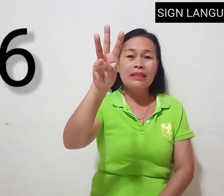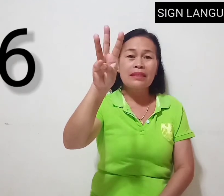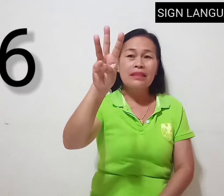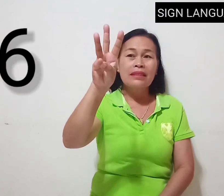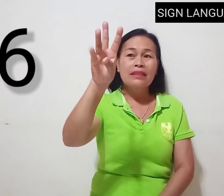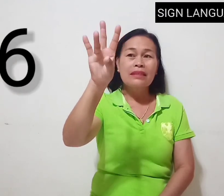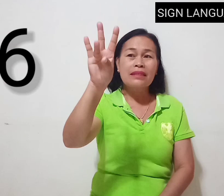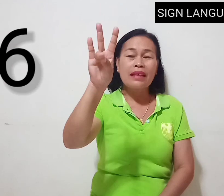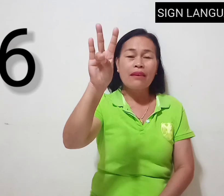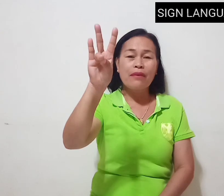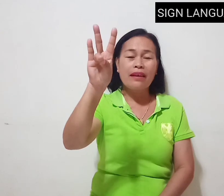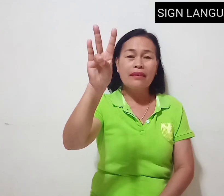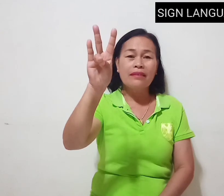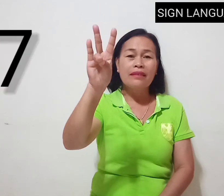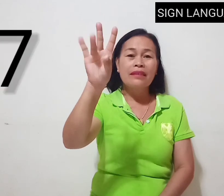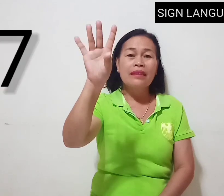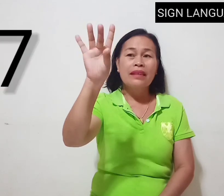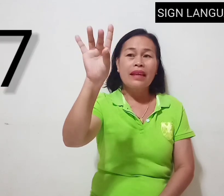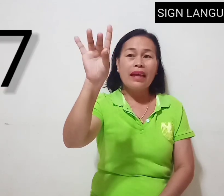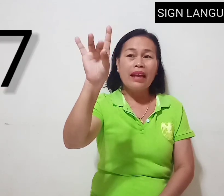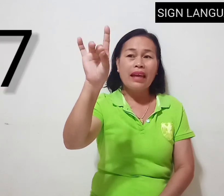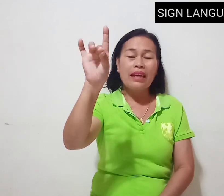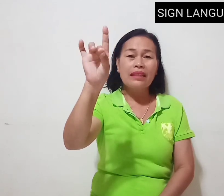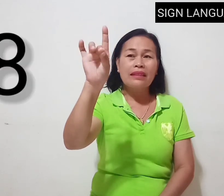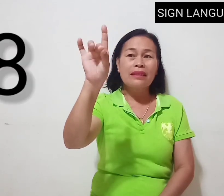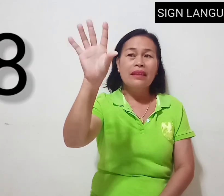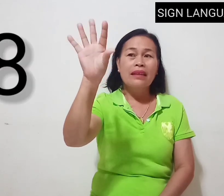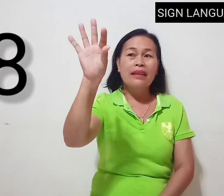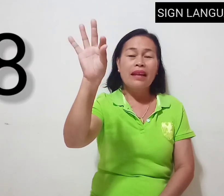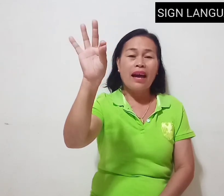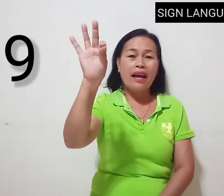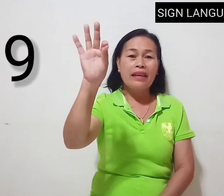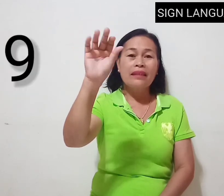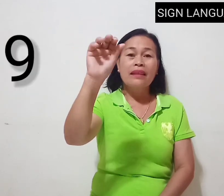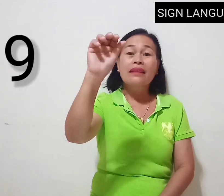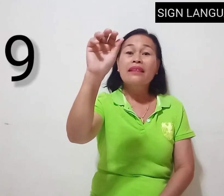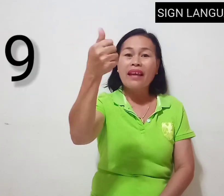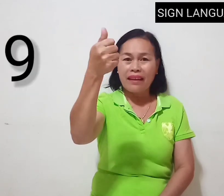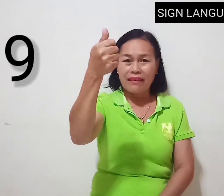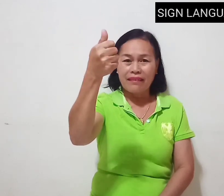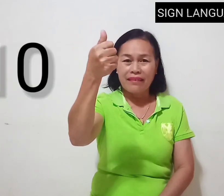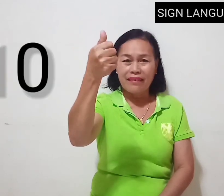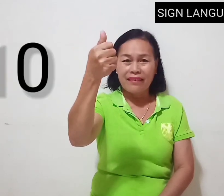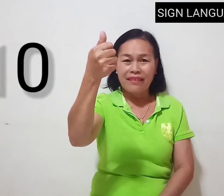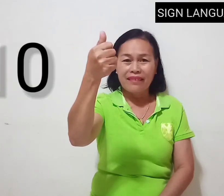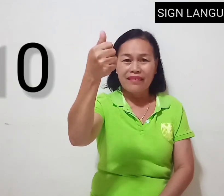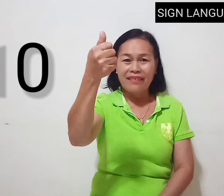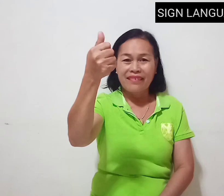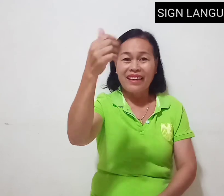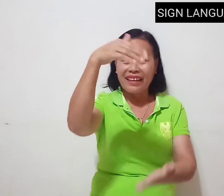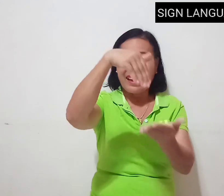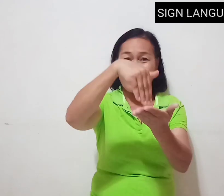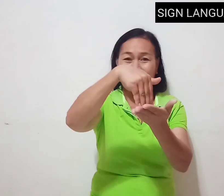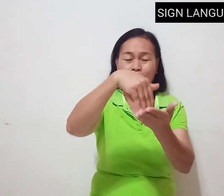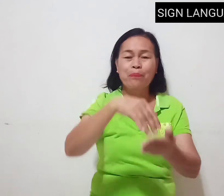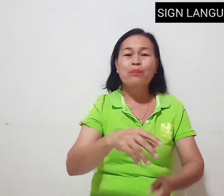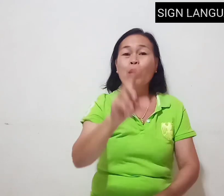6, 7, 8, 9, 10. Again,